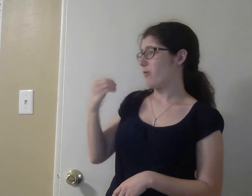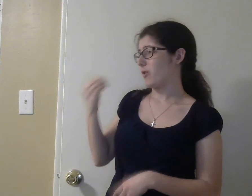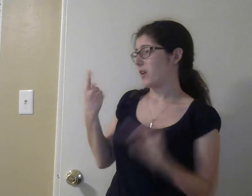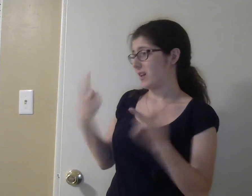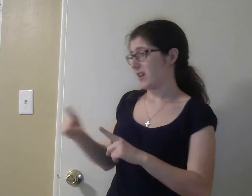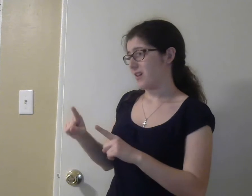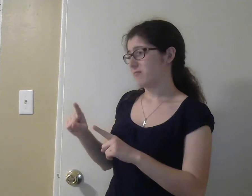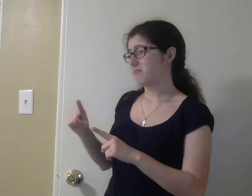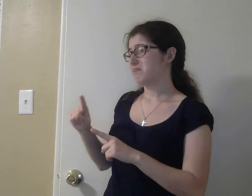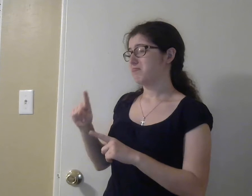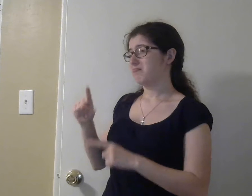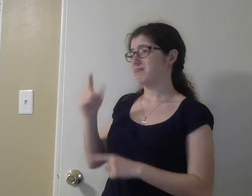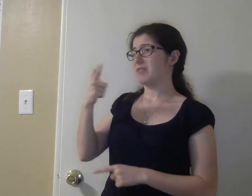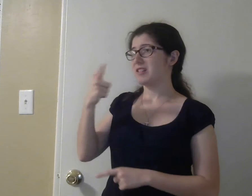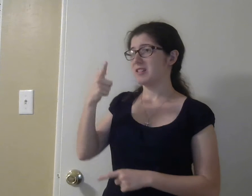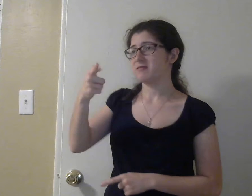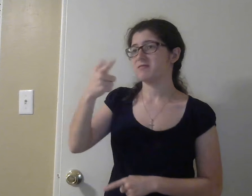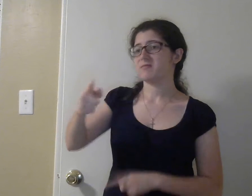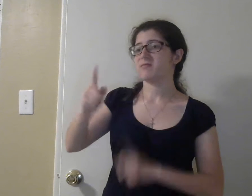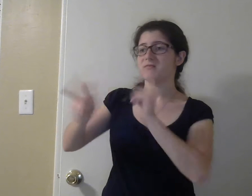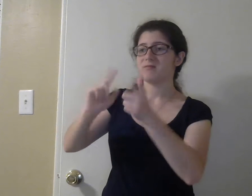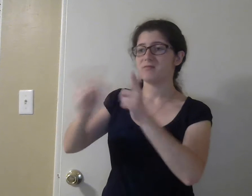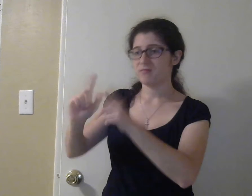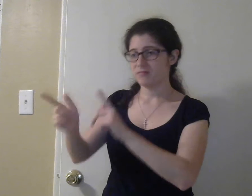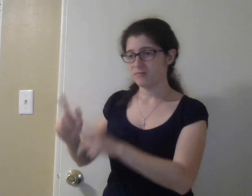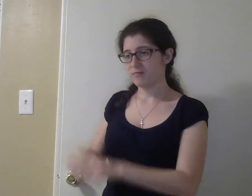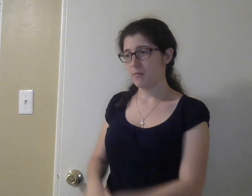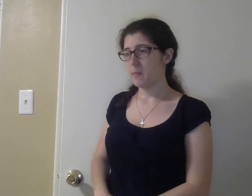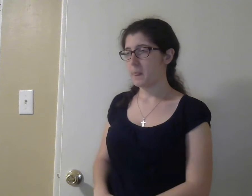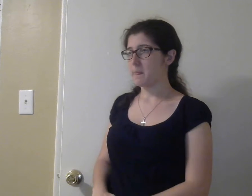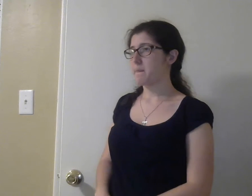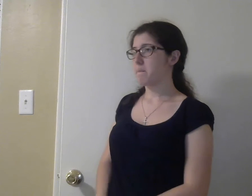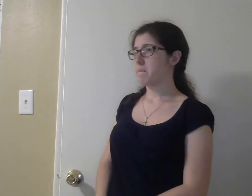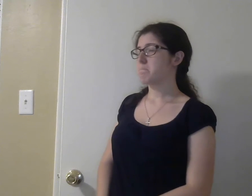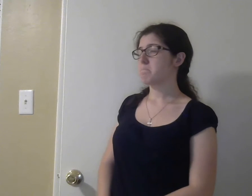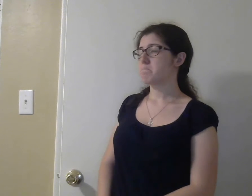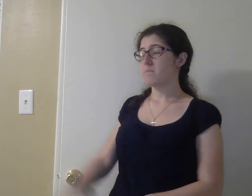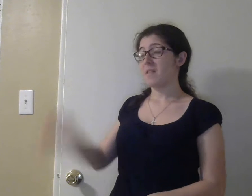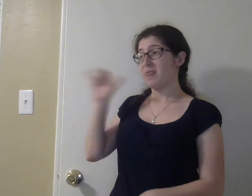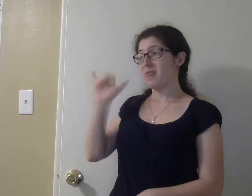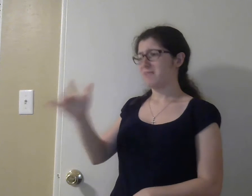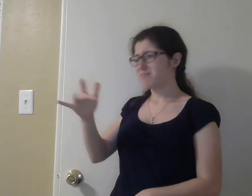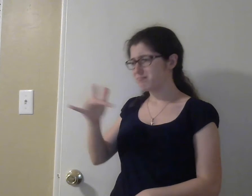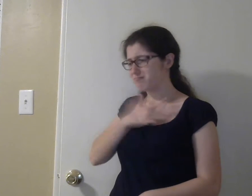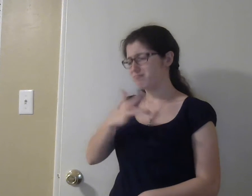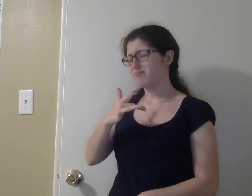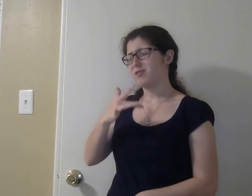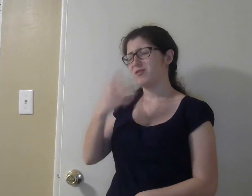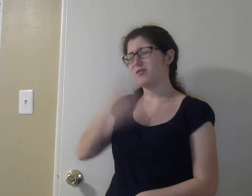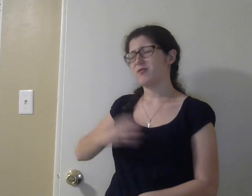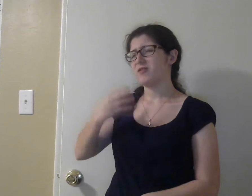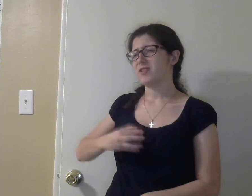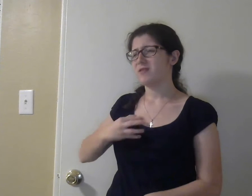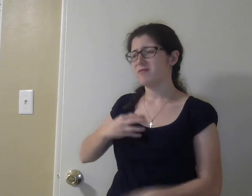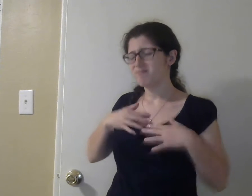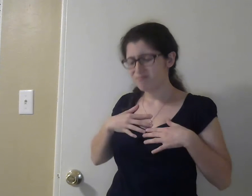I've learned a lot, but I have a lot to learn yet. I'm trying to strengthen my faith, but in the meantime, I asked myself, what would I do? My